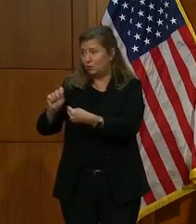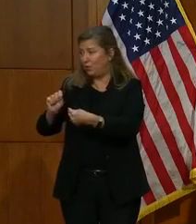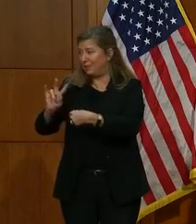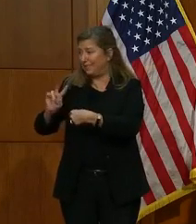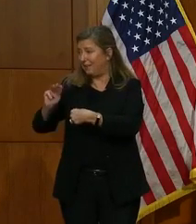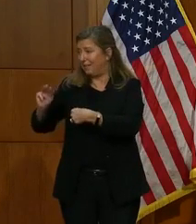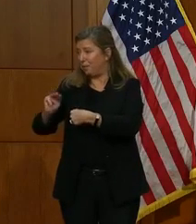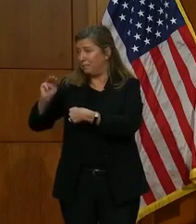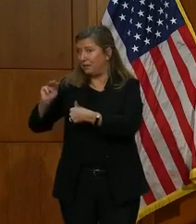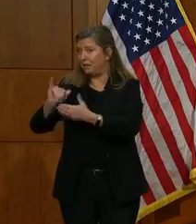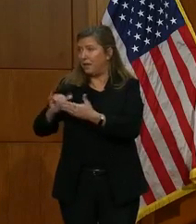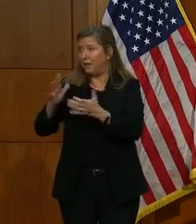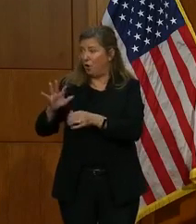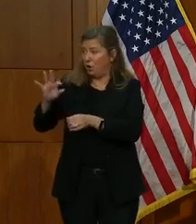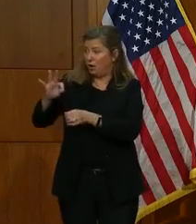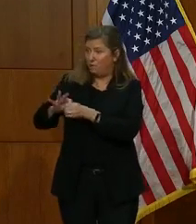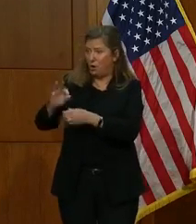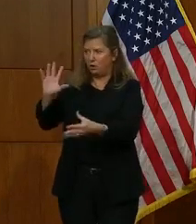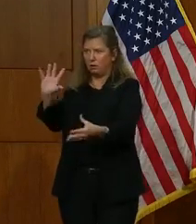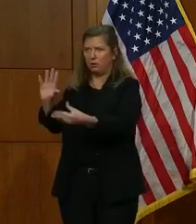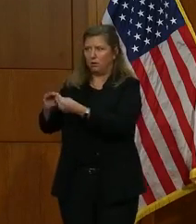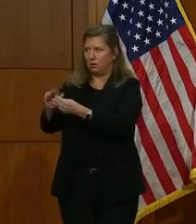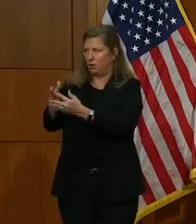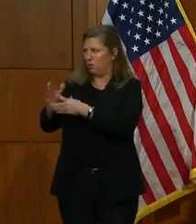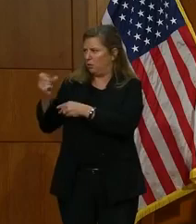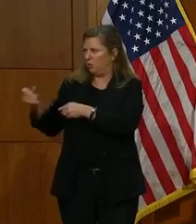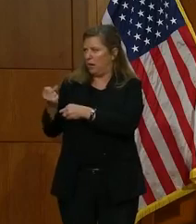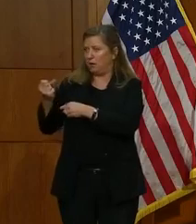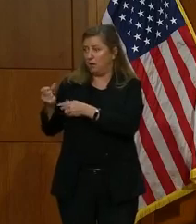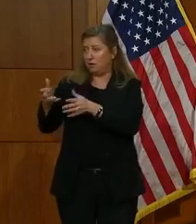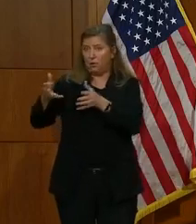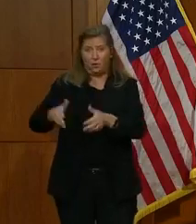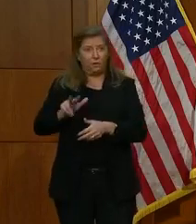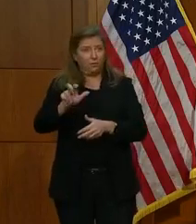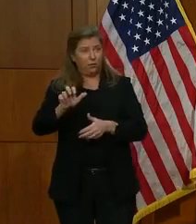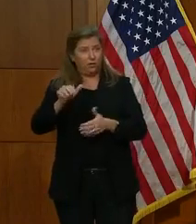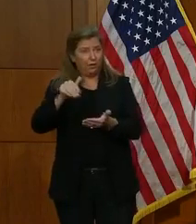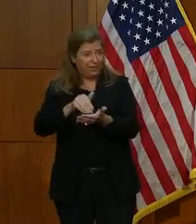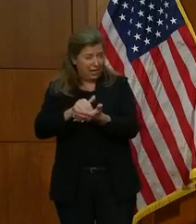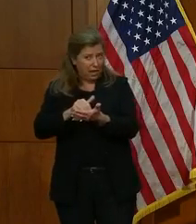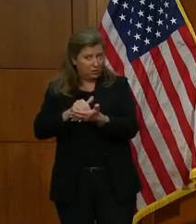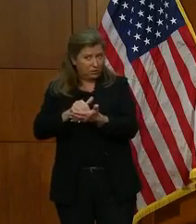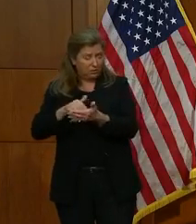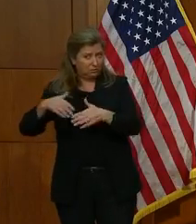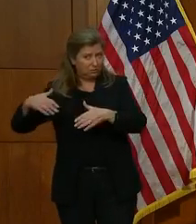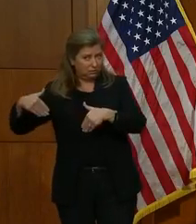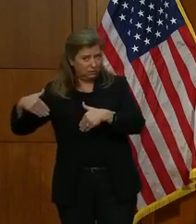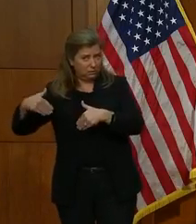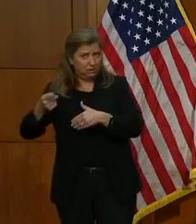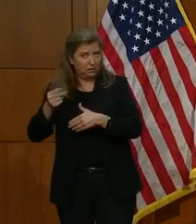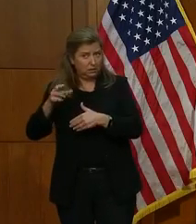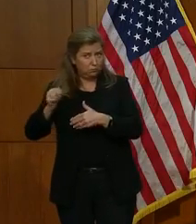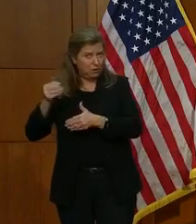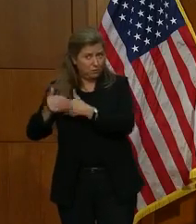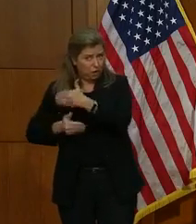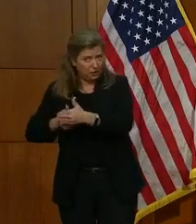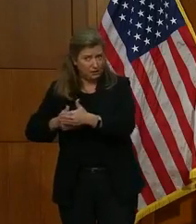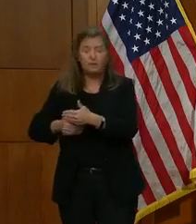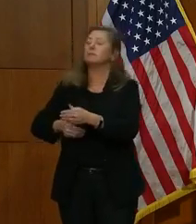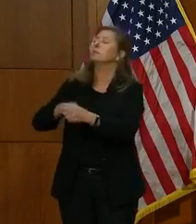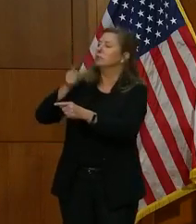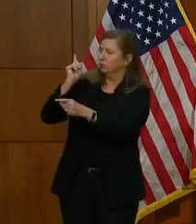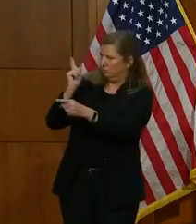2.7 million that have already cast their votes through Saturday, just the remaining 300,000 so far haven't been pre-processed? That's